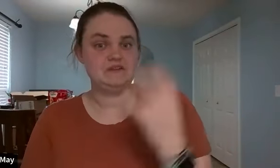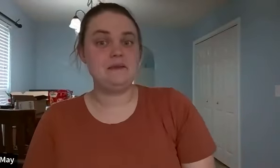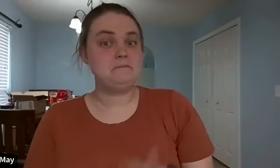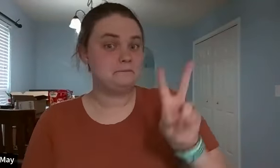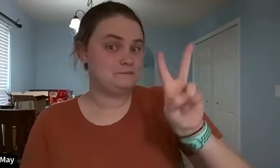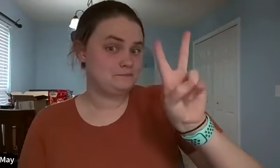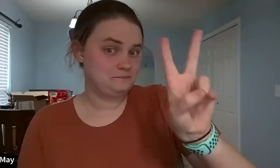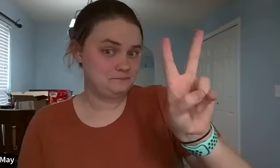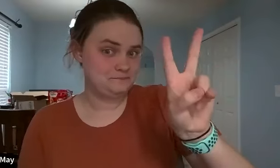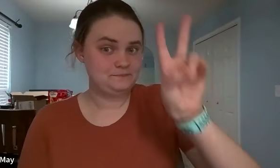Okay.